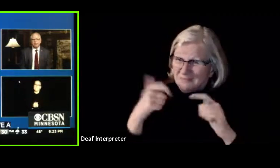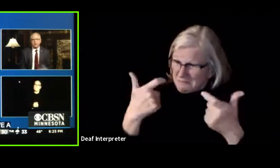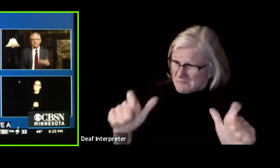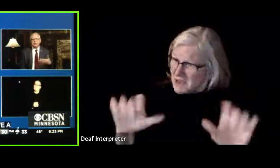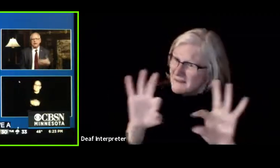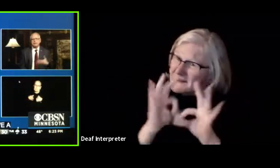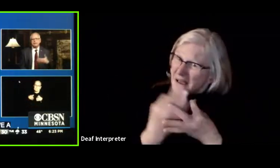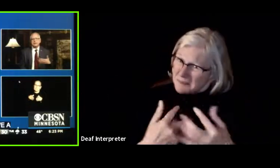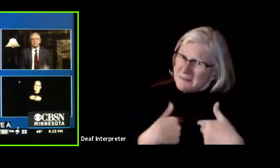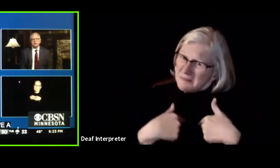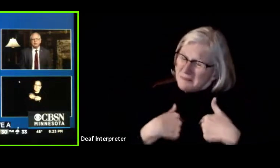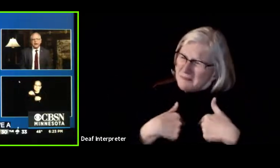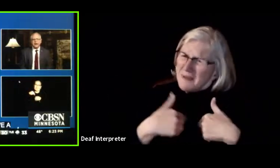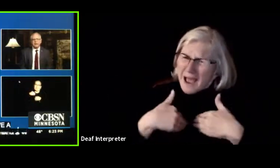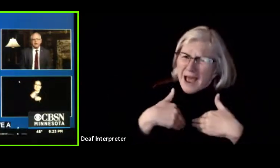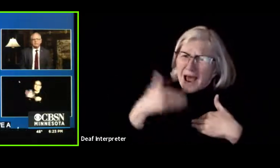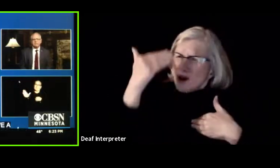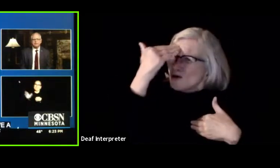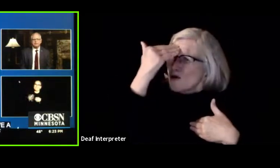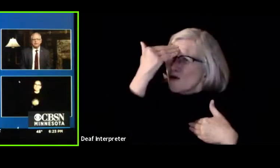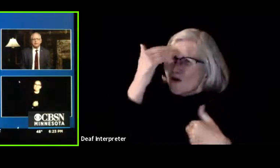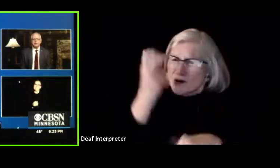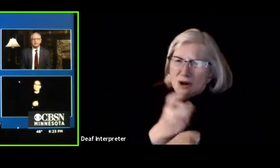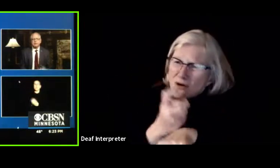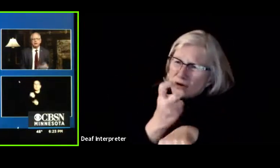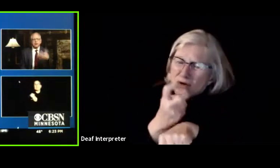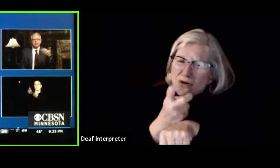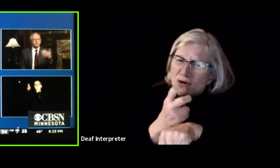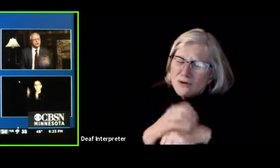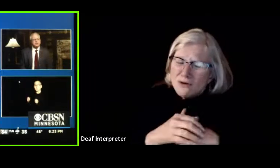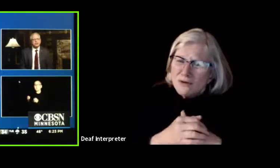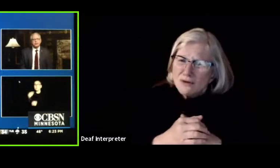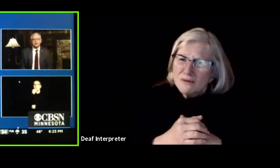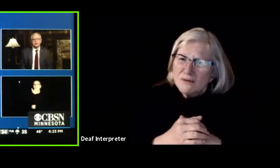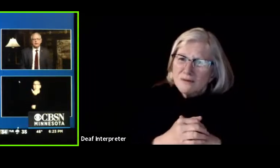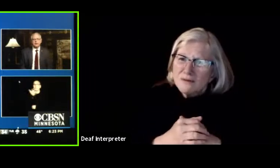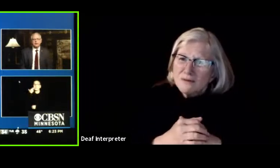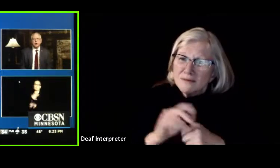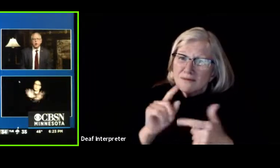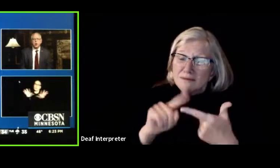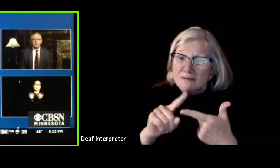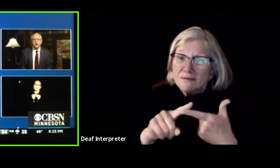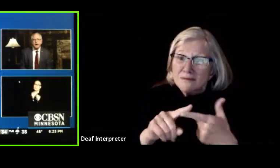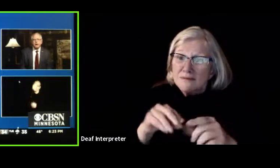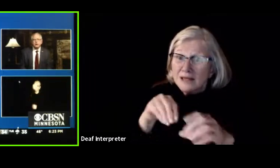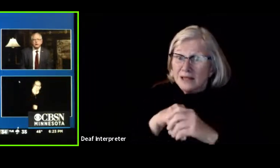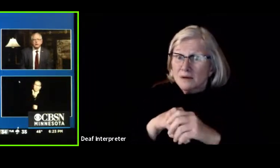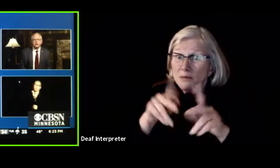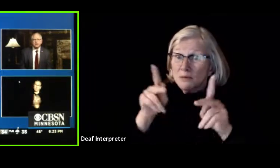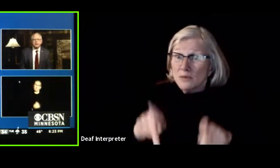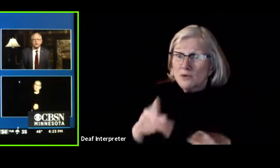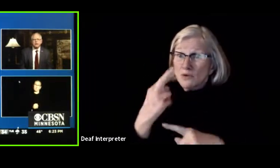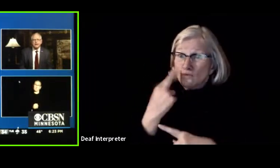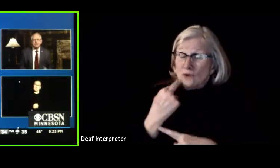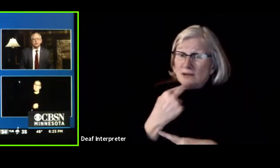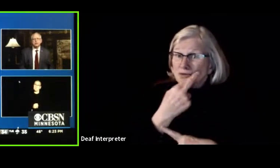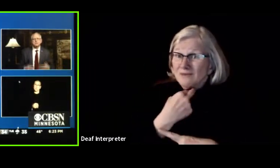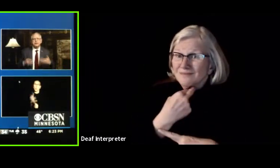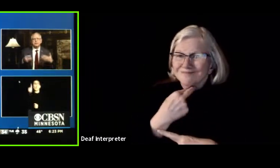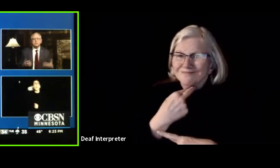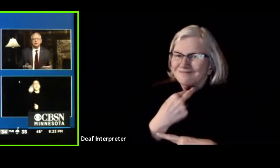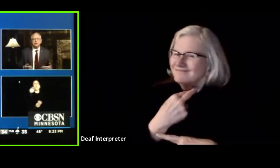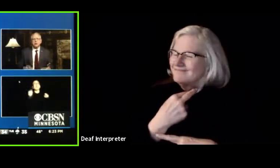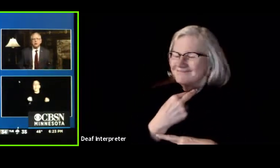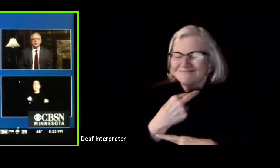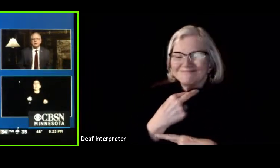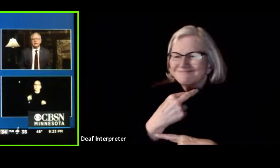We're going to stop in-person dining, but I want to be clear, and I'll stress this a little more later. Order out. Make sure we're spending